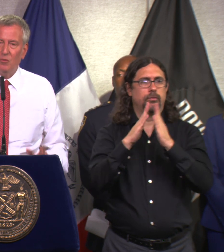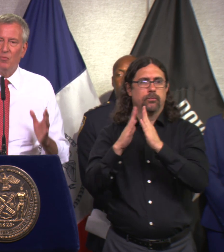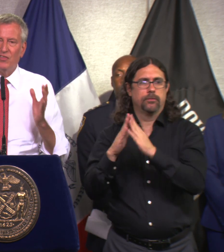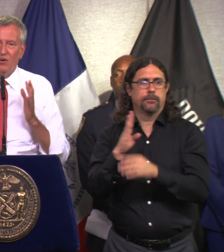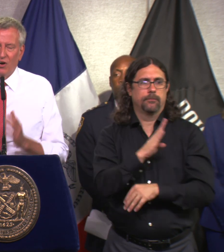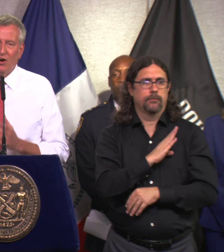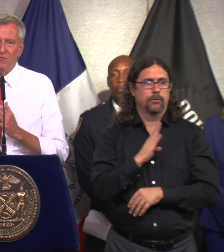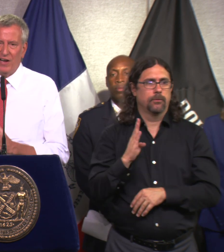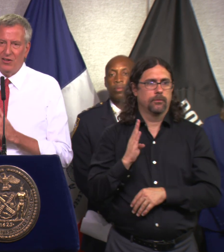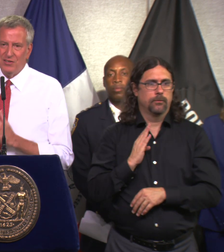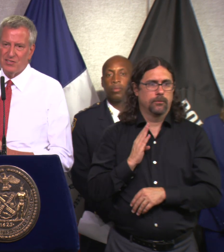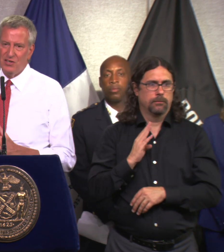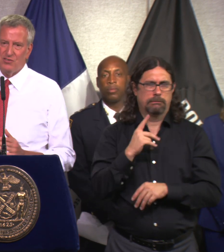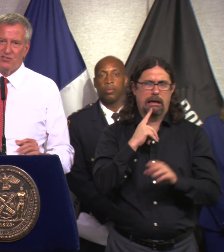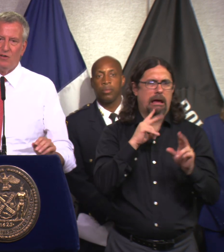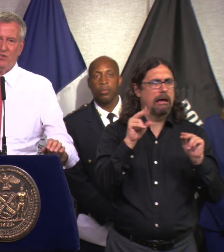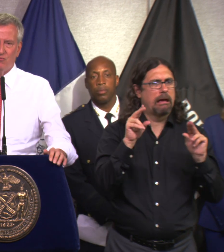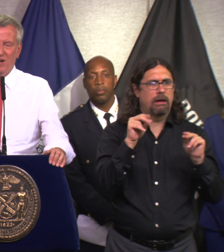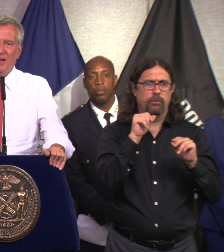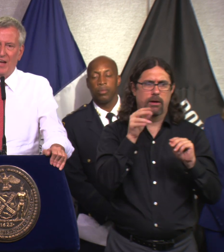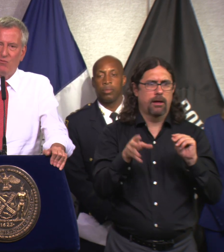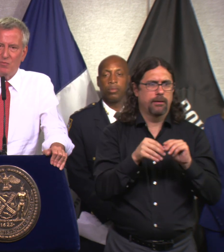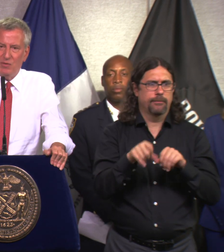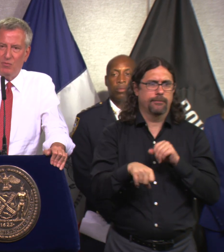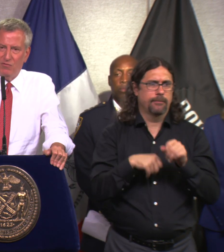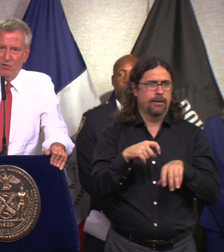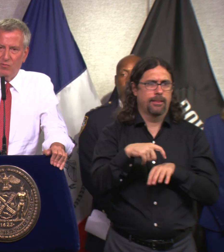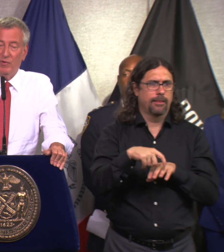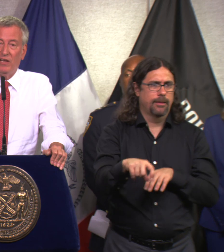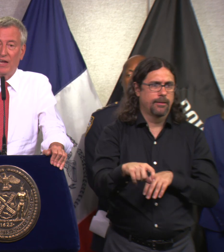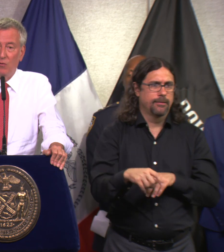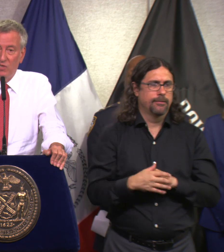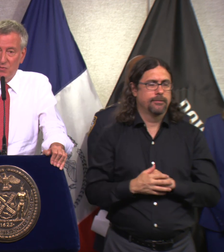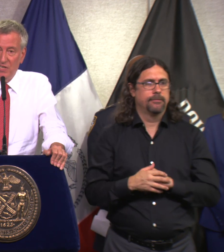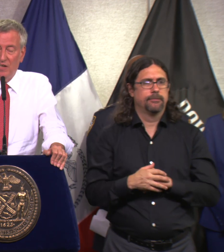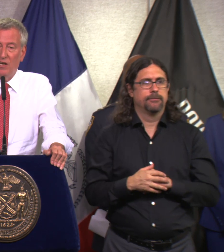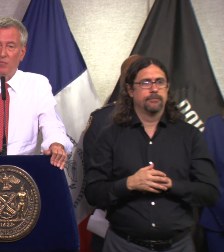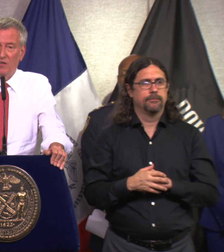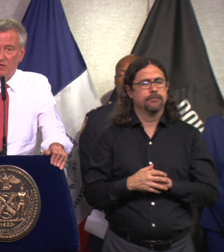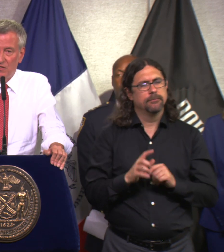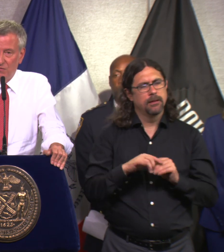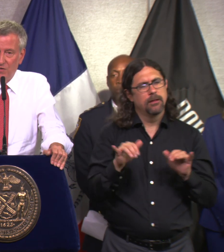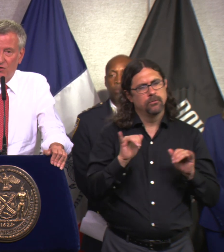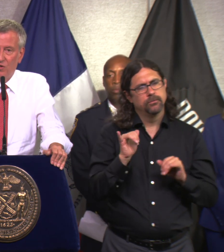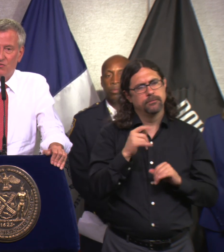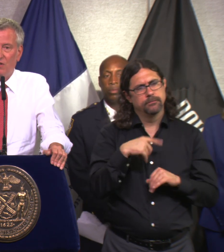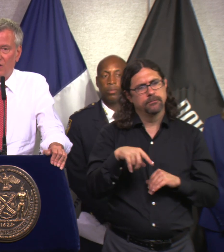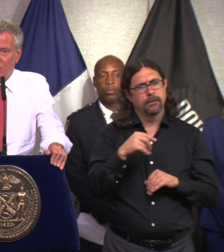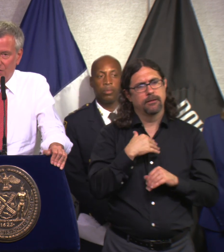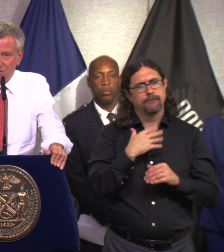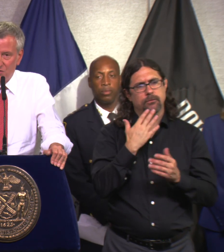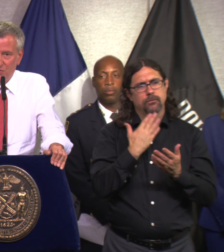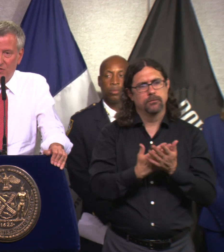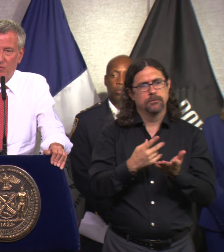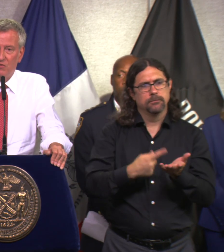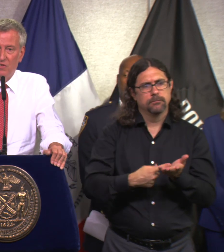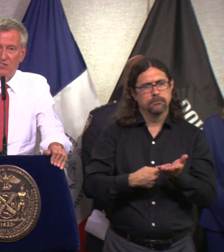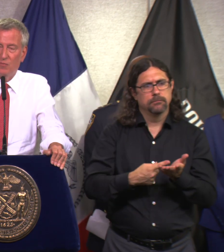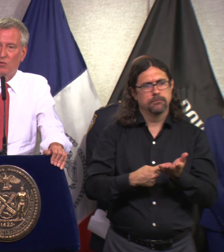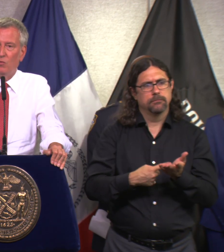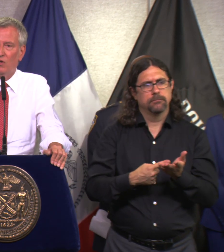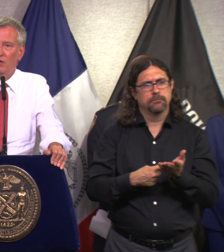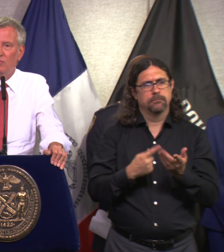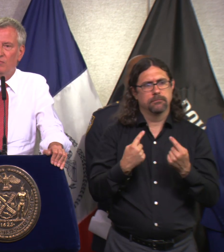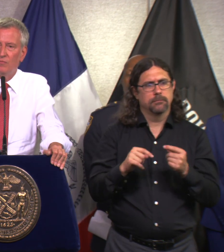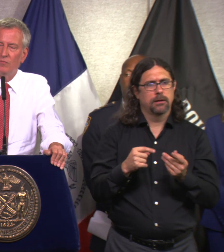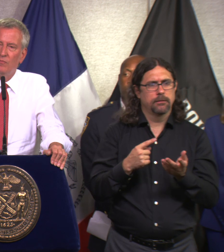heat. But there are valid discussions that we try to have with people before implementing. Can we speed that up? I think that's a fair question, and I would like to speed it up, so that's